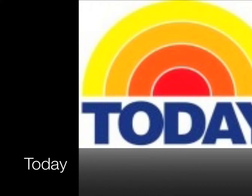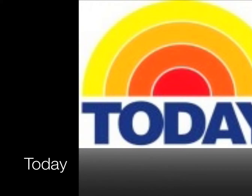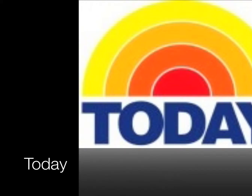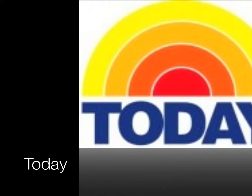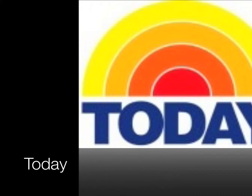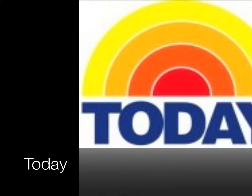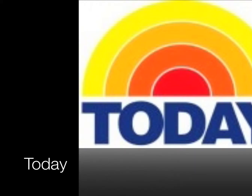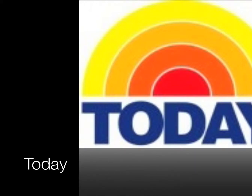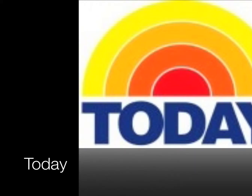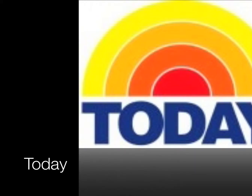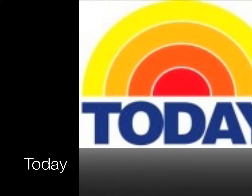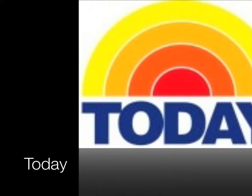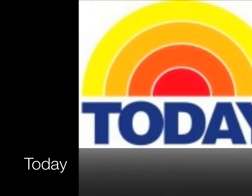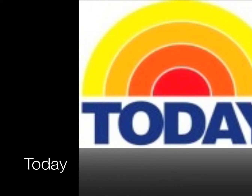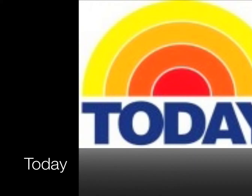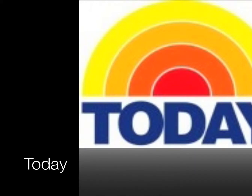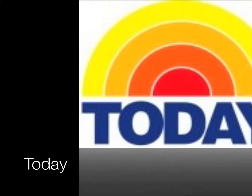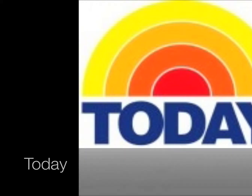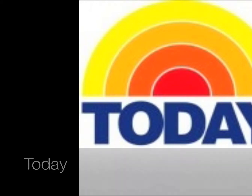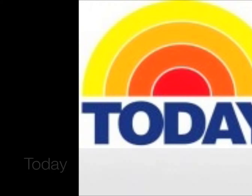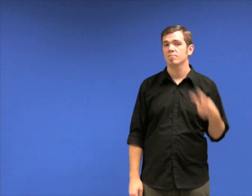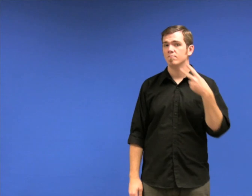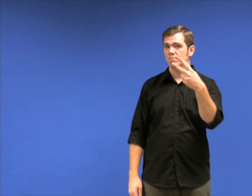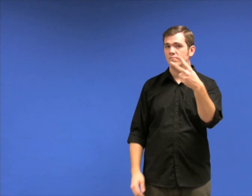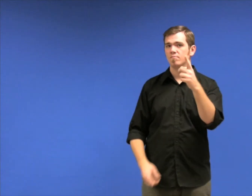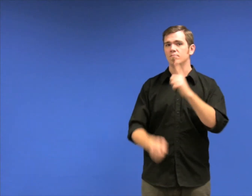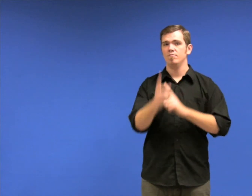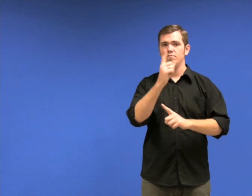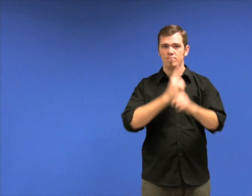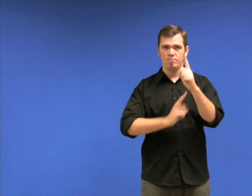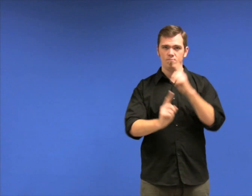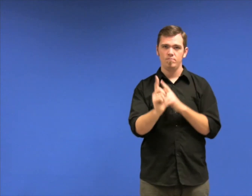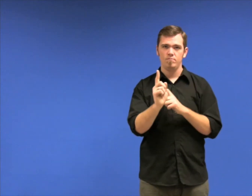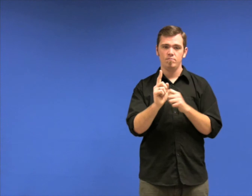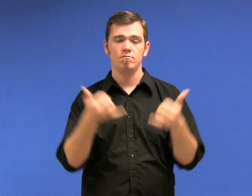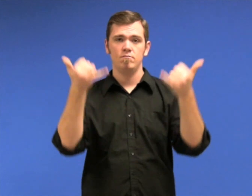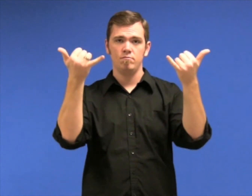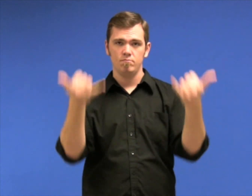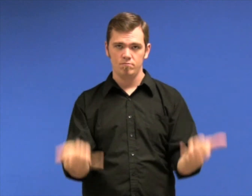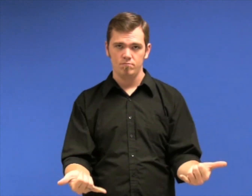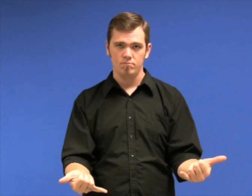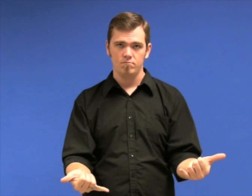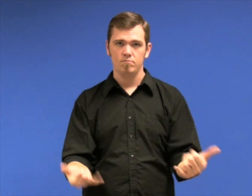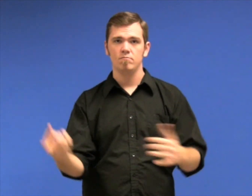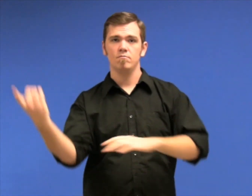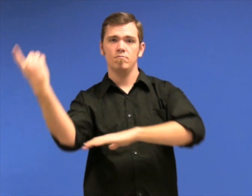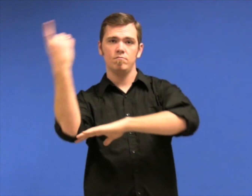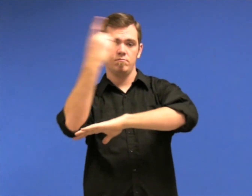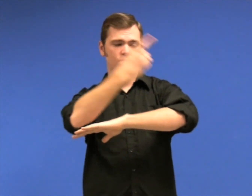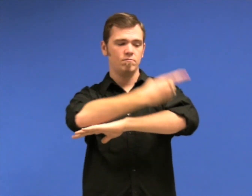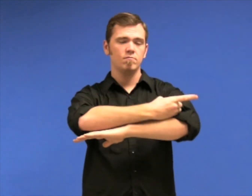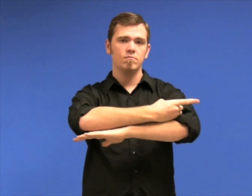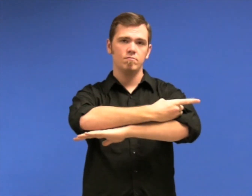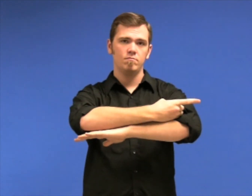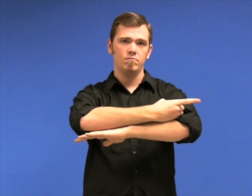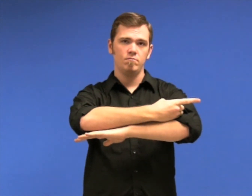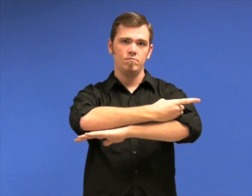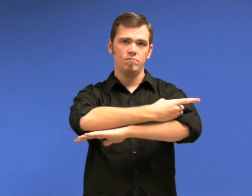All right, now we have the sign for today. There are two signs for today. There is where you add now and day together.